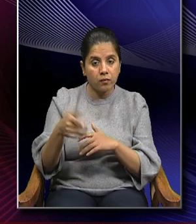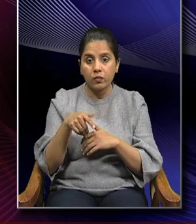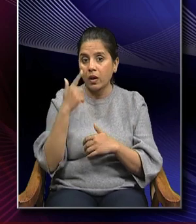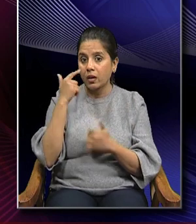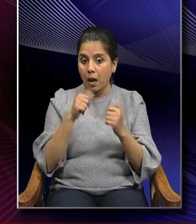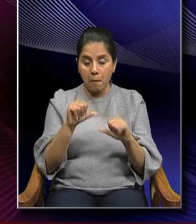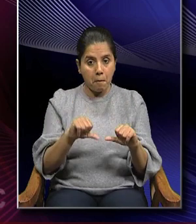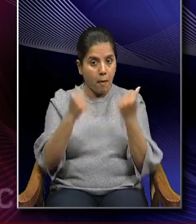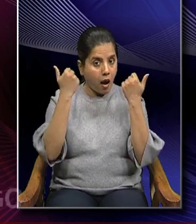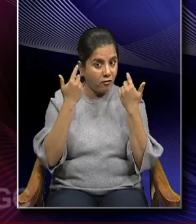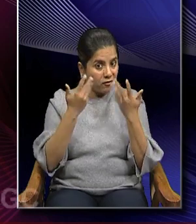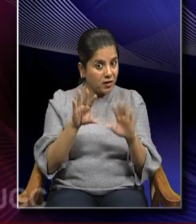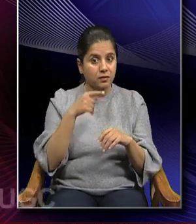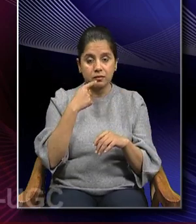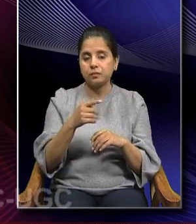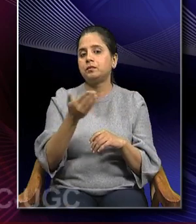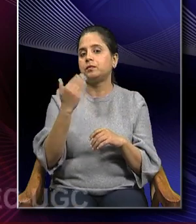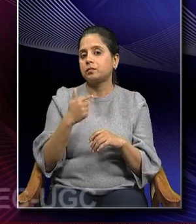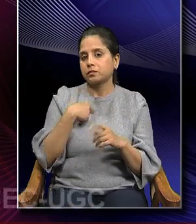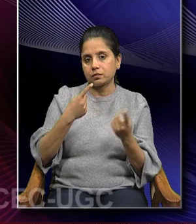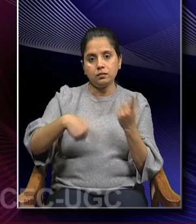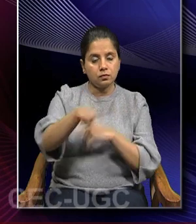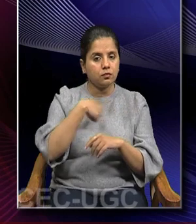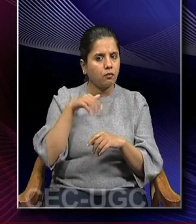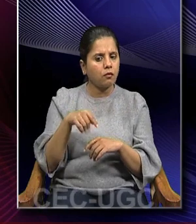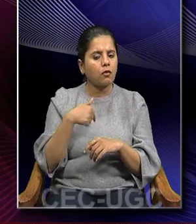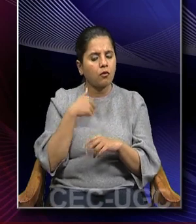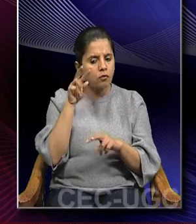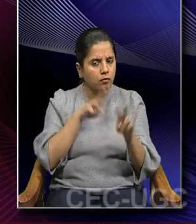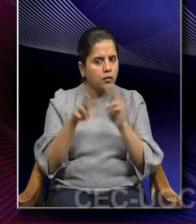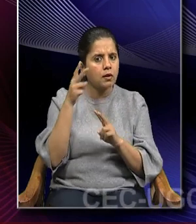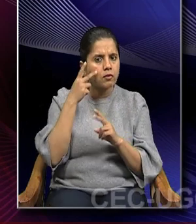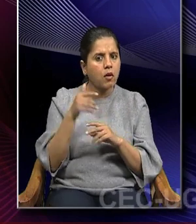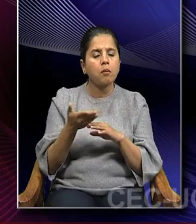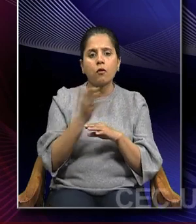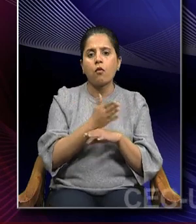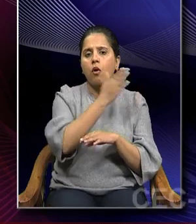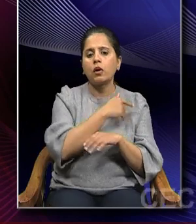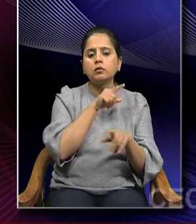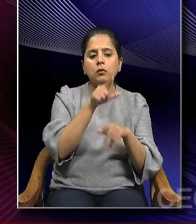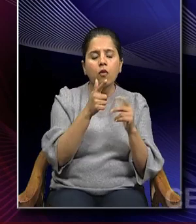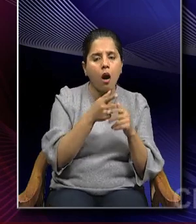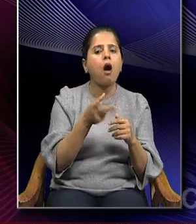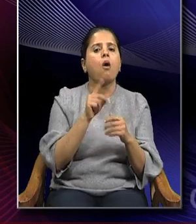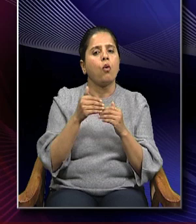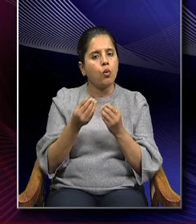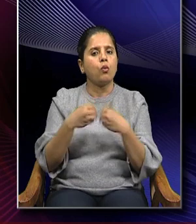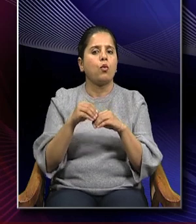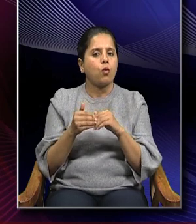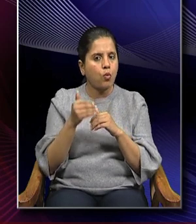it passes through the test marketing, we have gone through all the previous steps, and then we go for